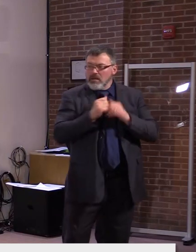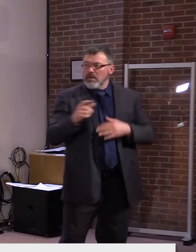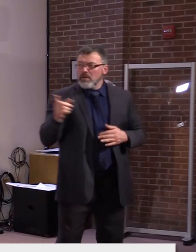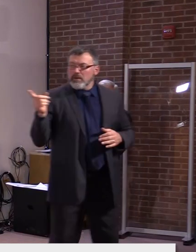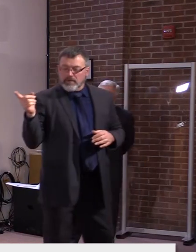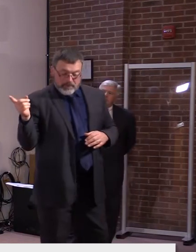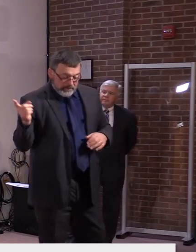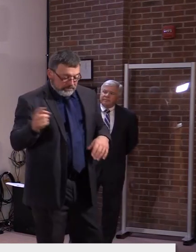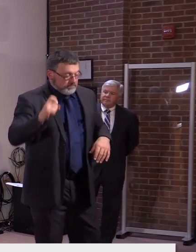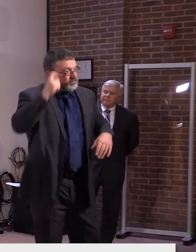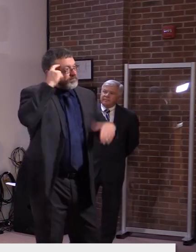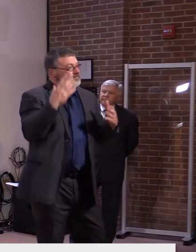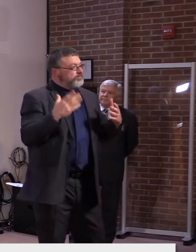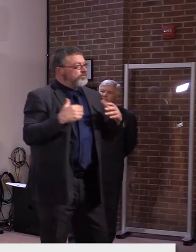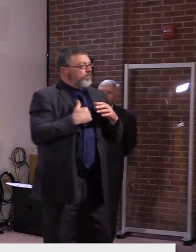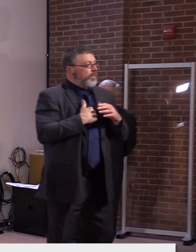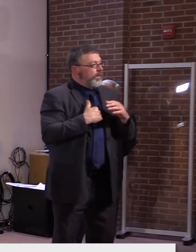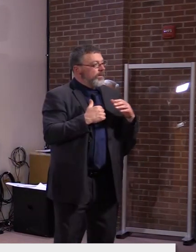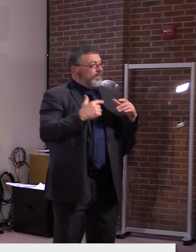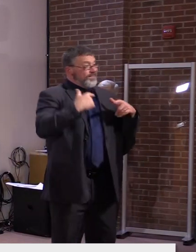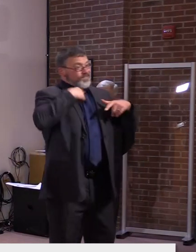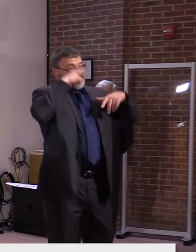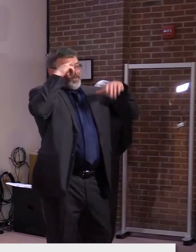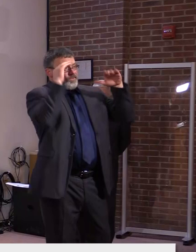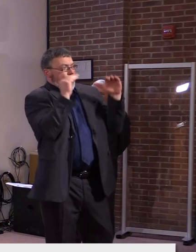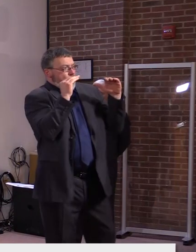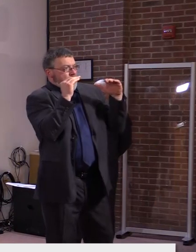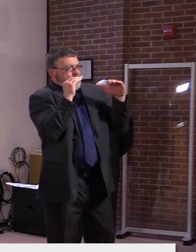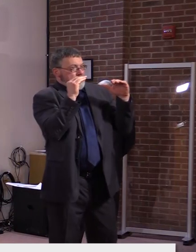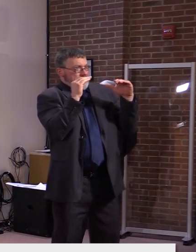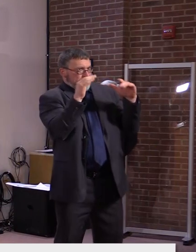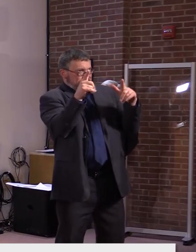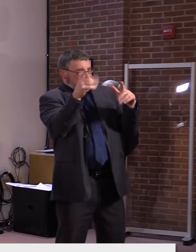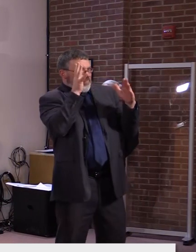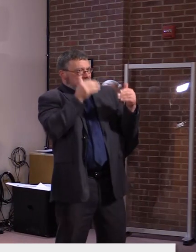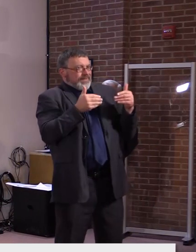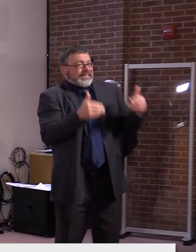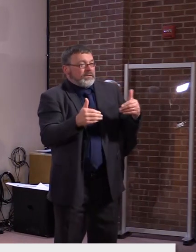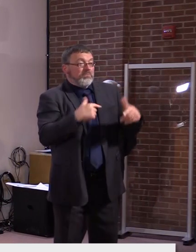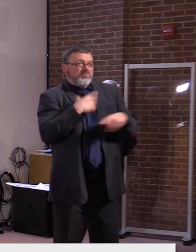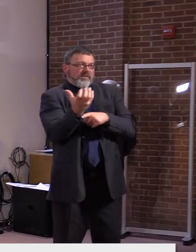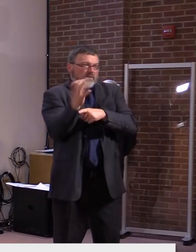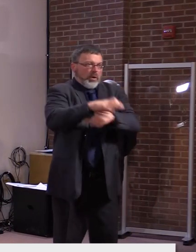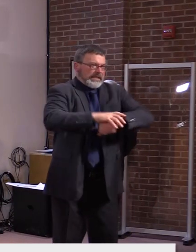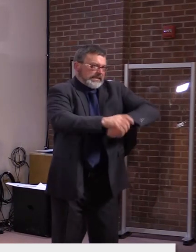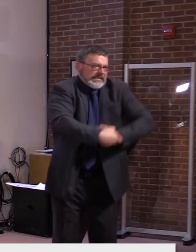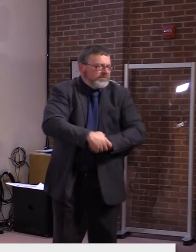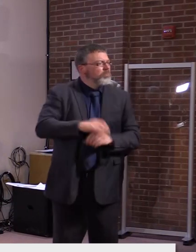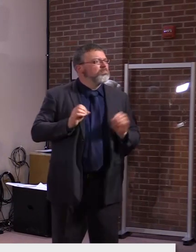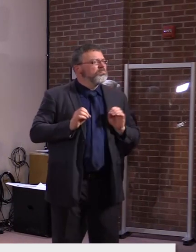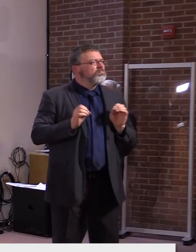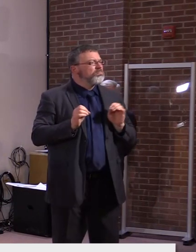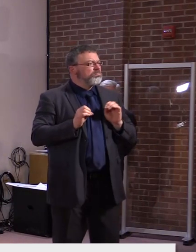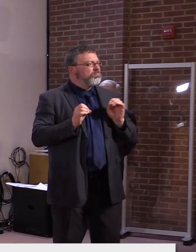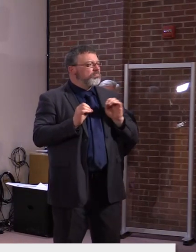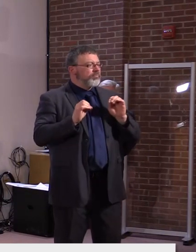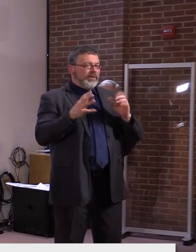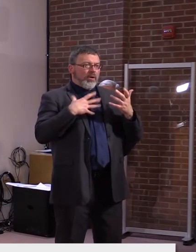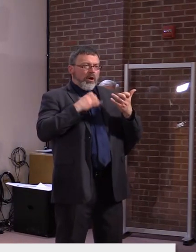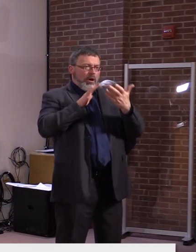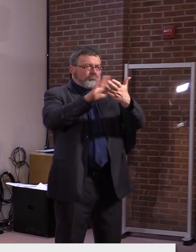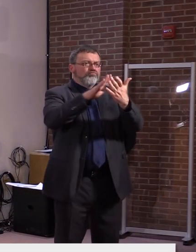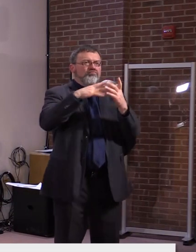hoping, again, we're not forcing anyone to be vaccinated, but I think we can make a case for why it's a good idea just based on the